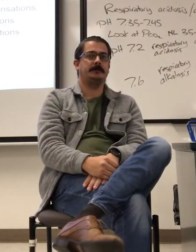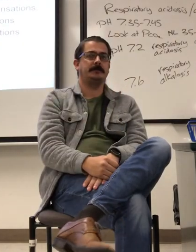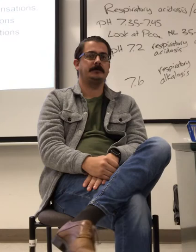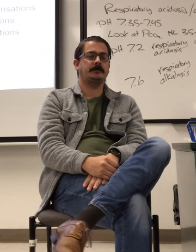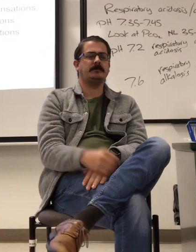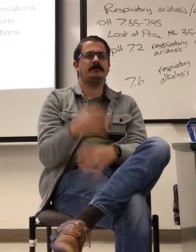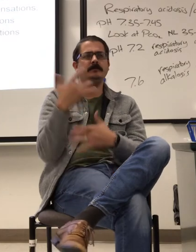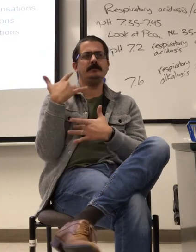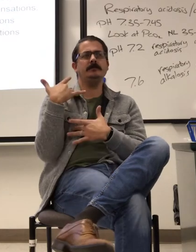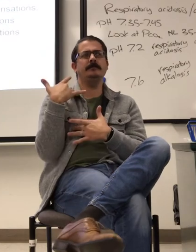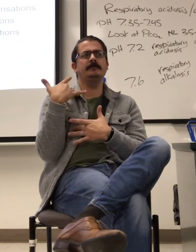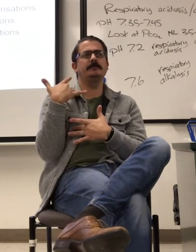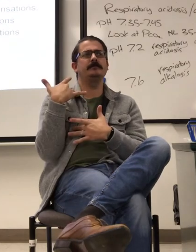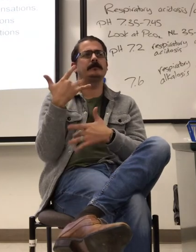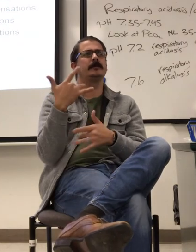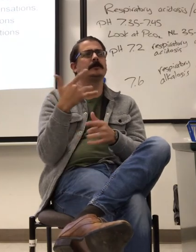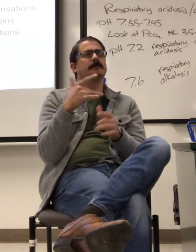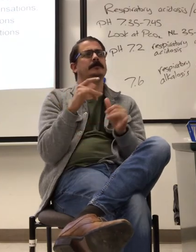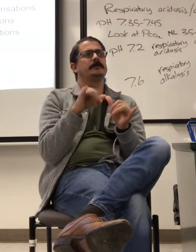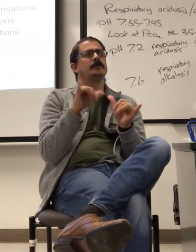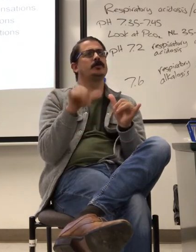see